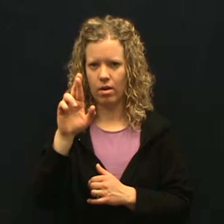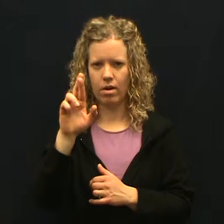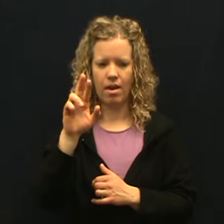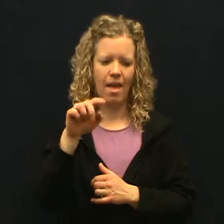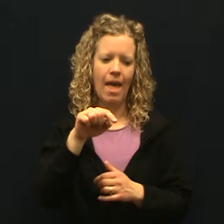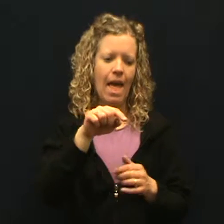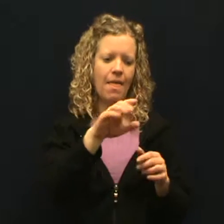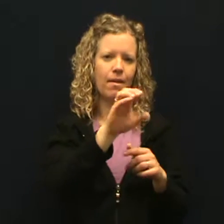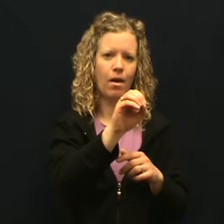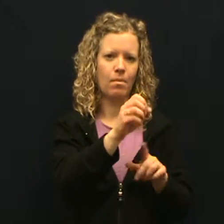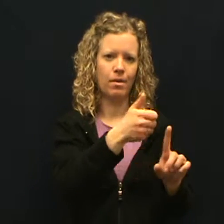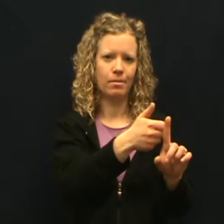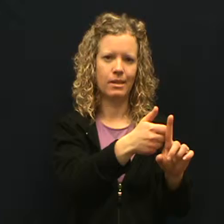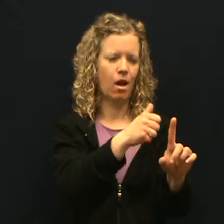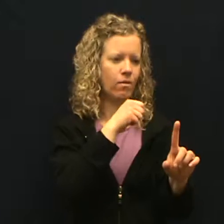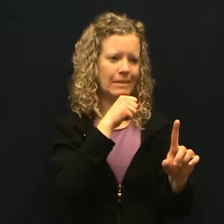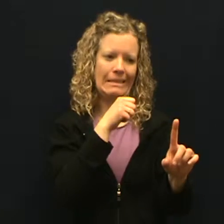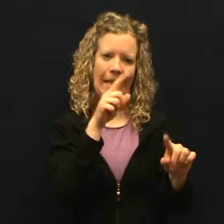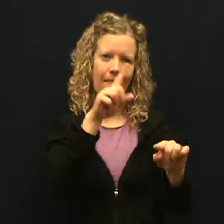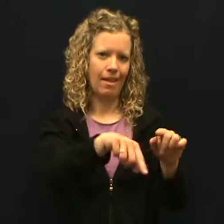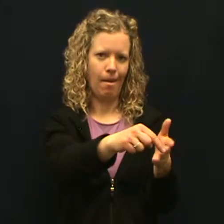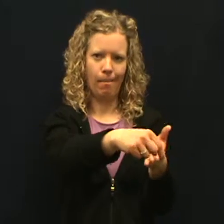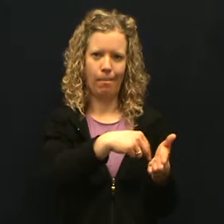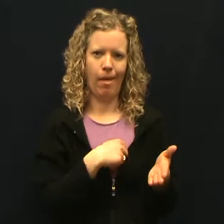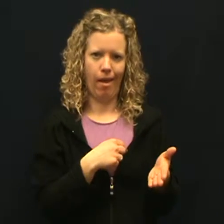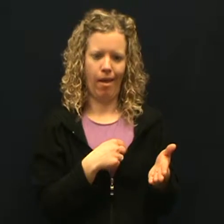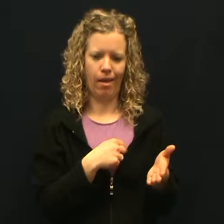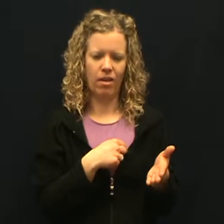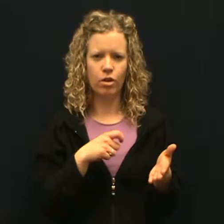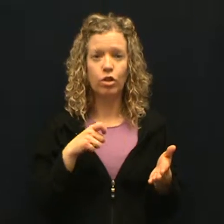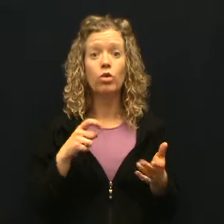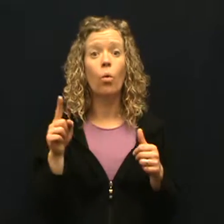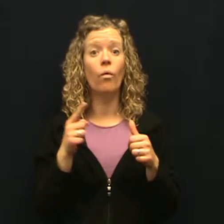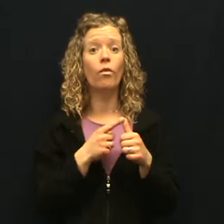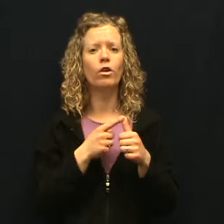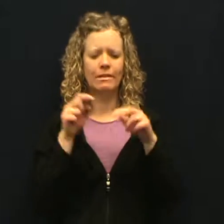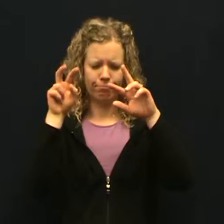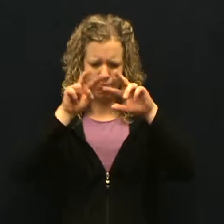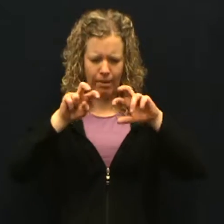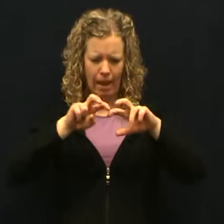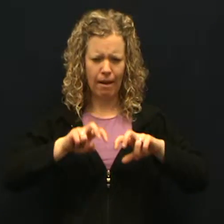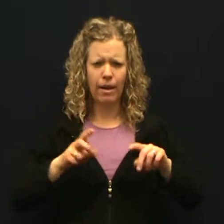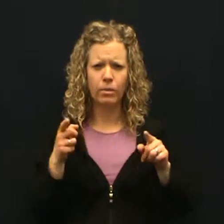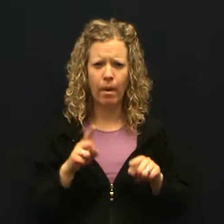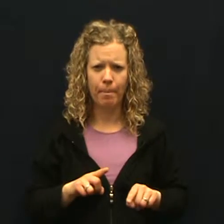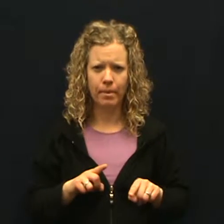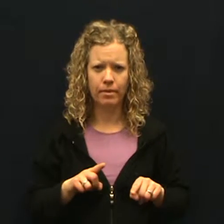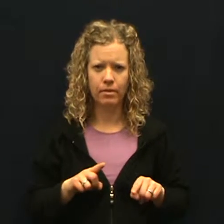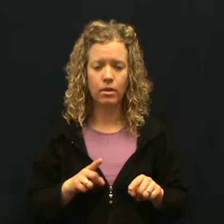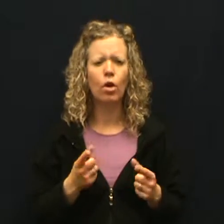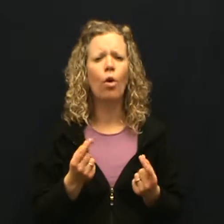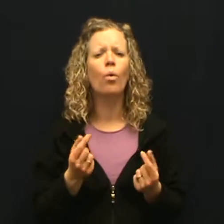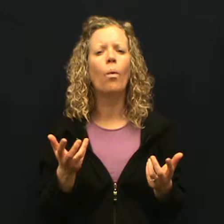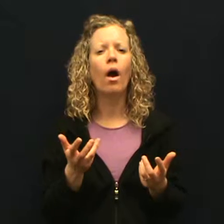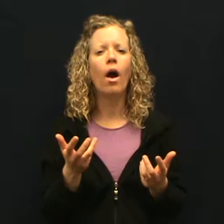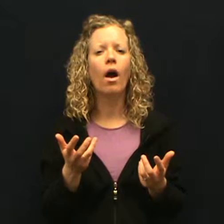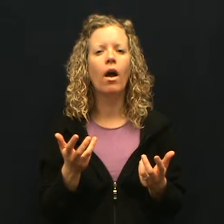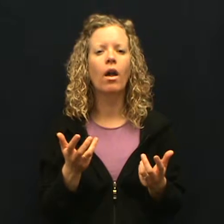us. And so, analyze the transaction. What do we have to do? We have to reduce our accounts